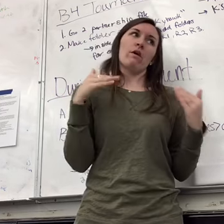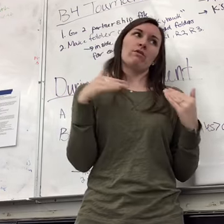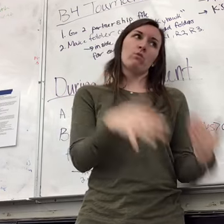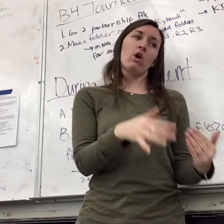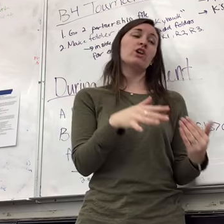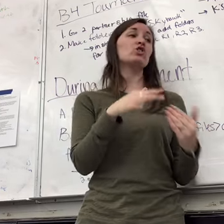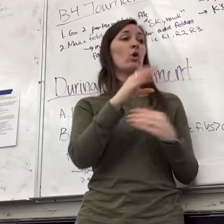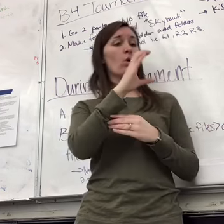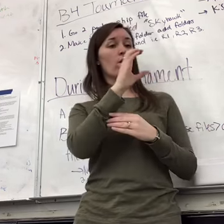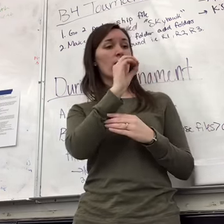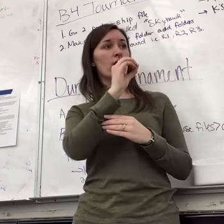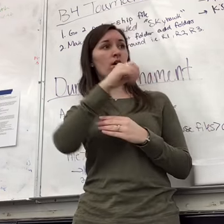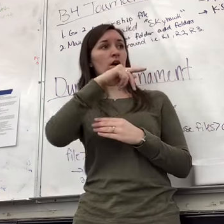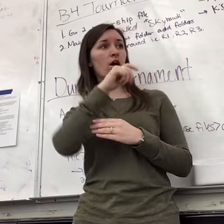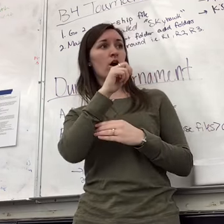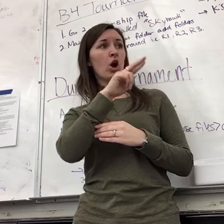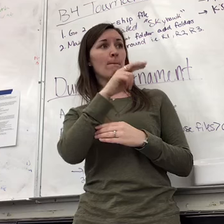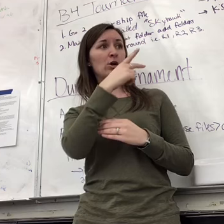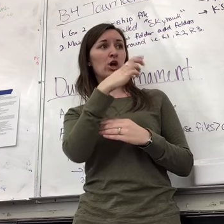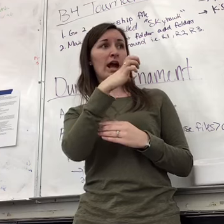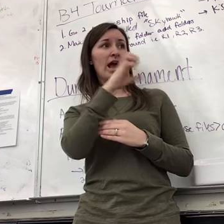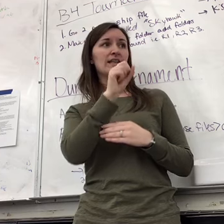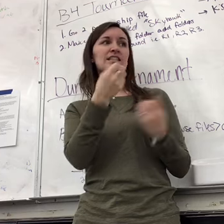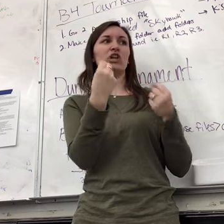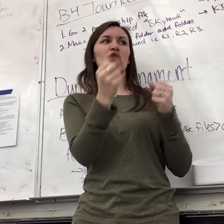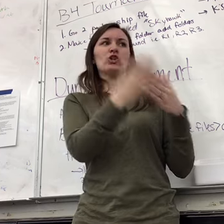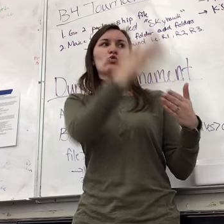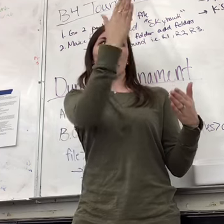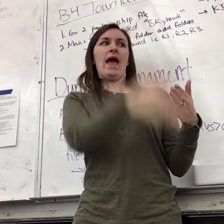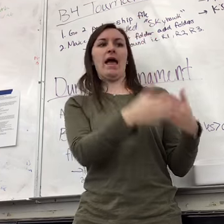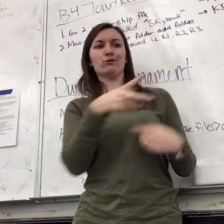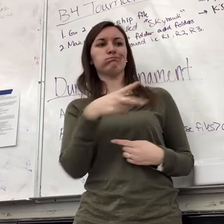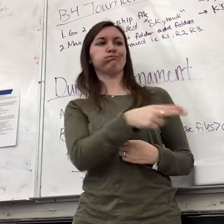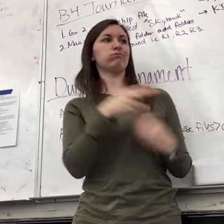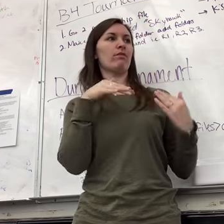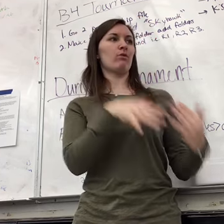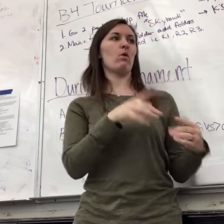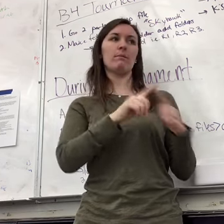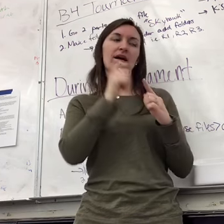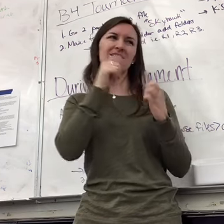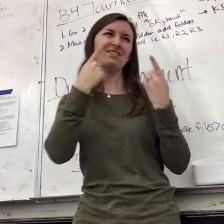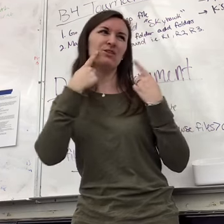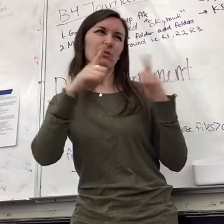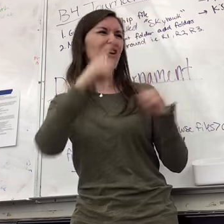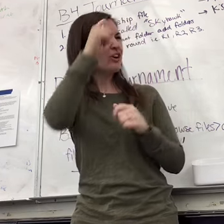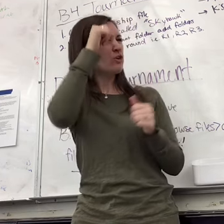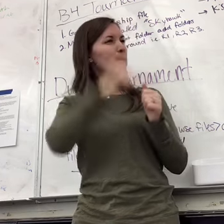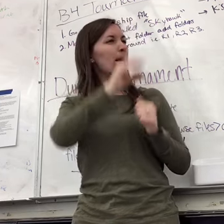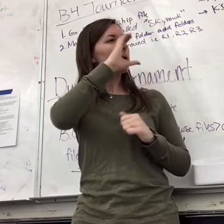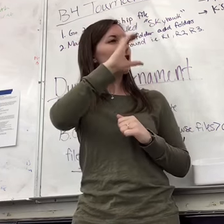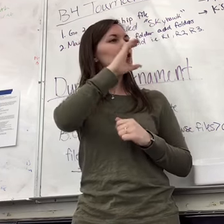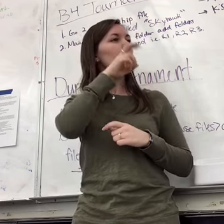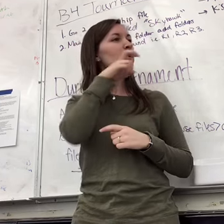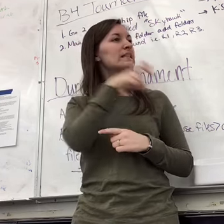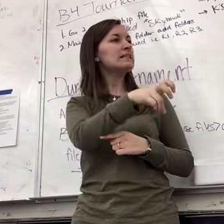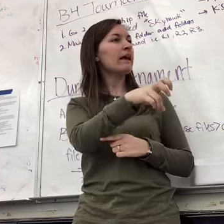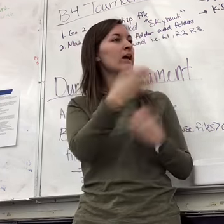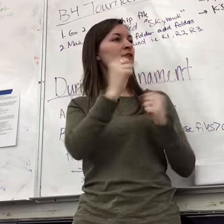going to try to end the war. They are not successful. Think of the Copperheads as that snake cartoon that we looked at, where they're trying to stop it.